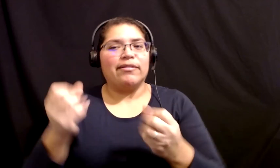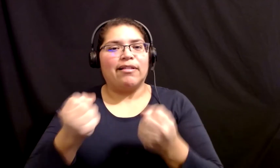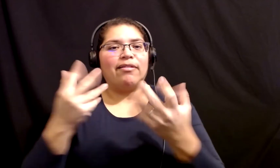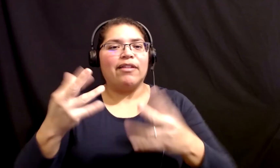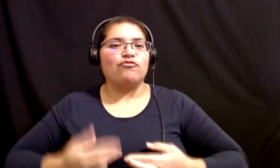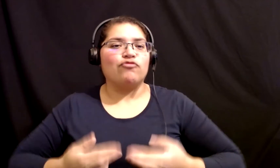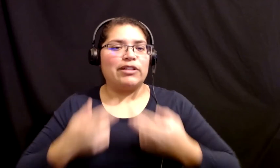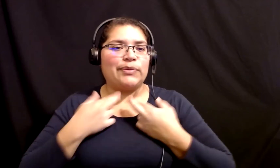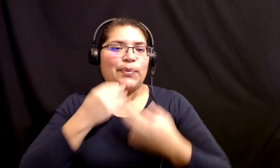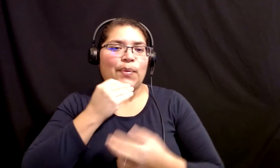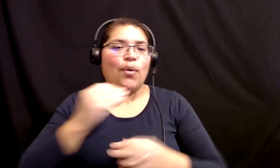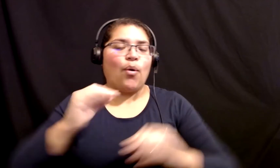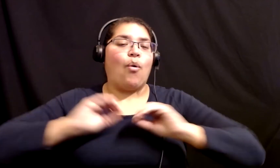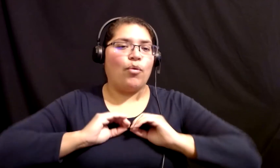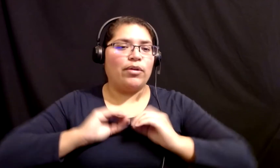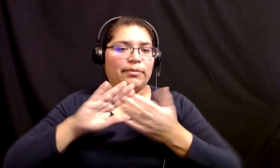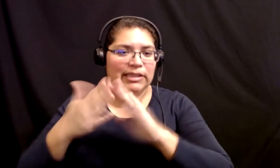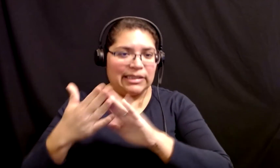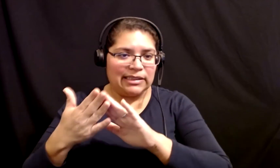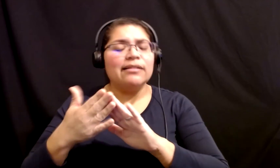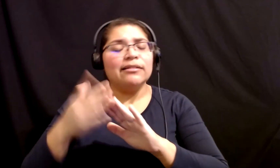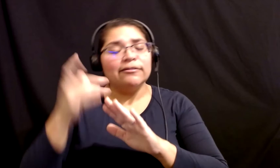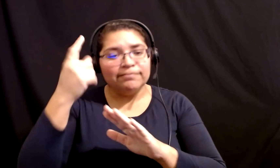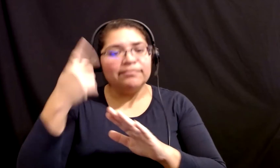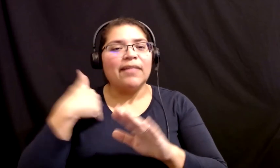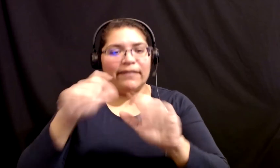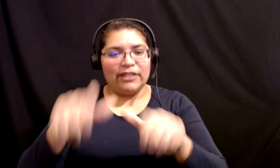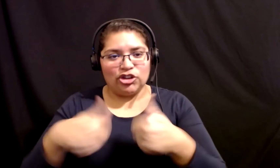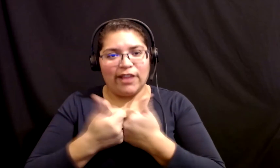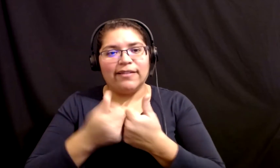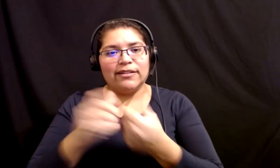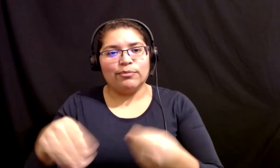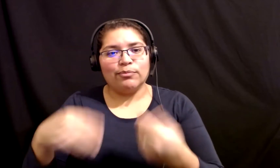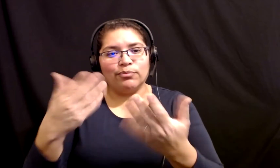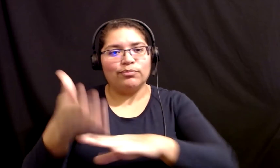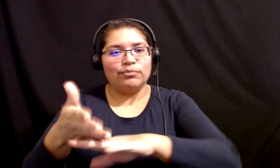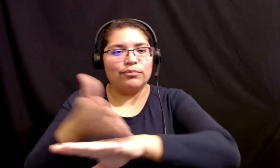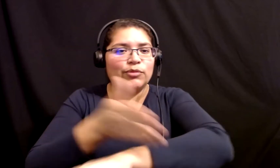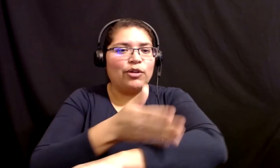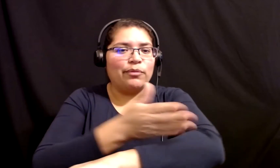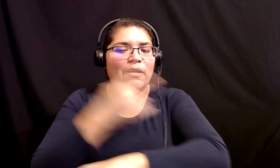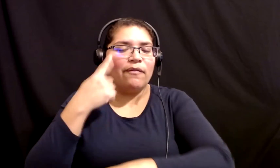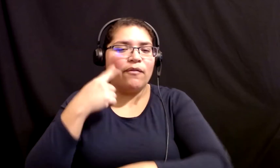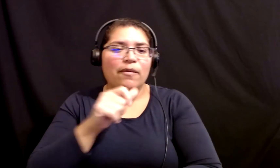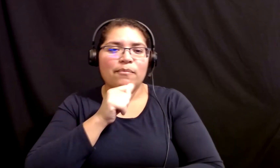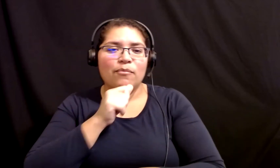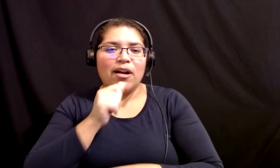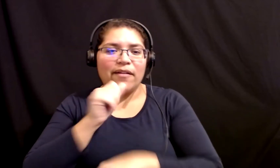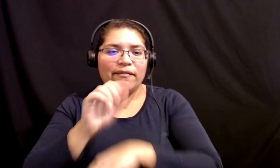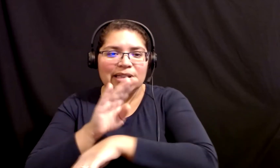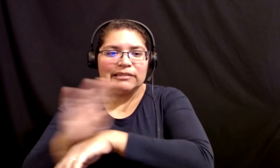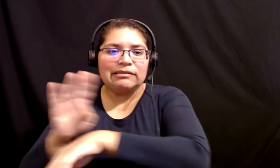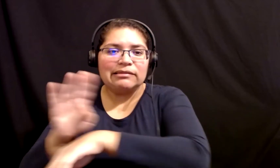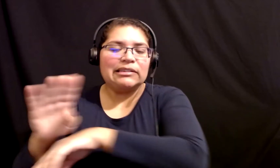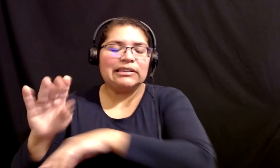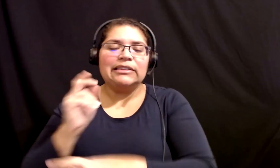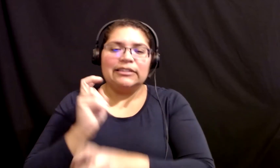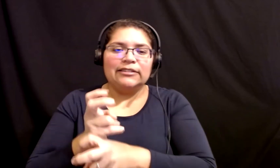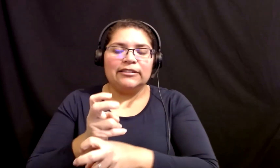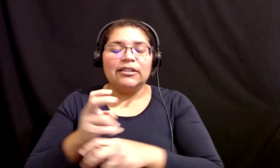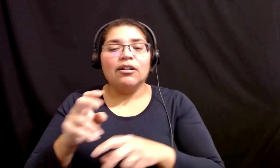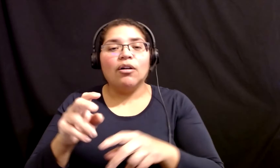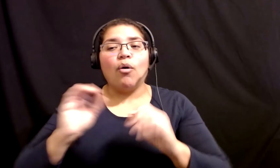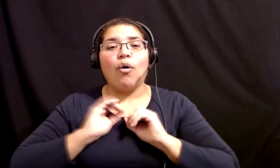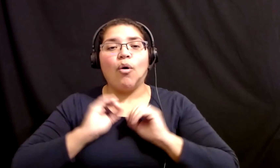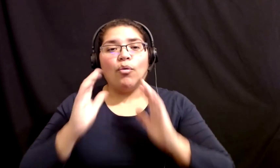there's a challenge in providing improvements to private infrastructure and owners of